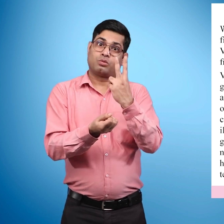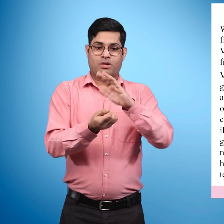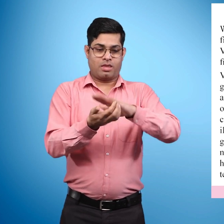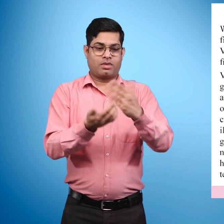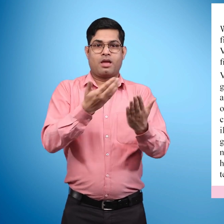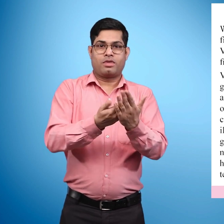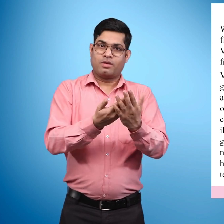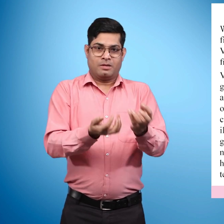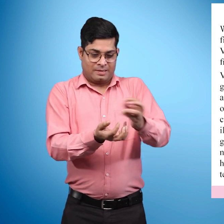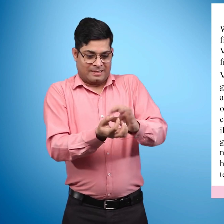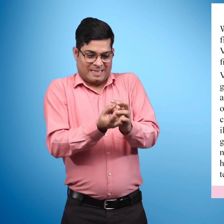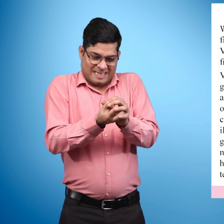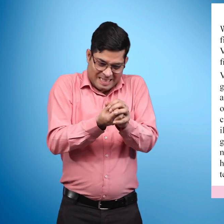then with both,